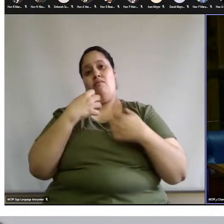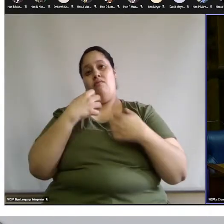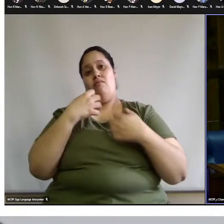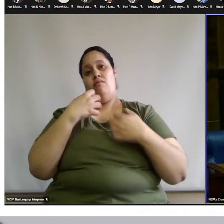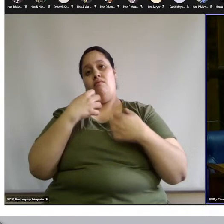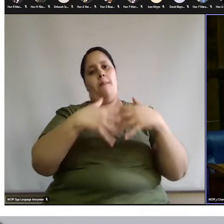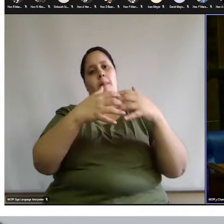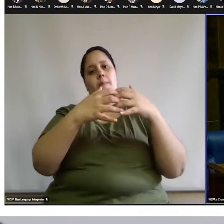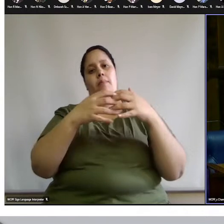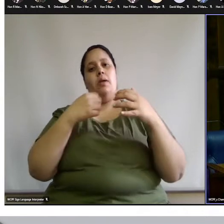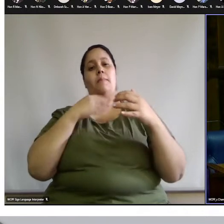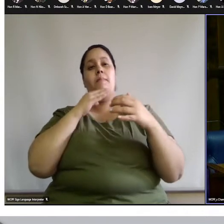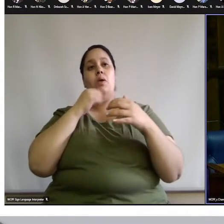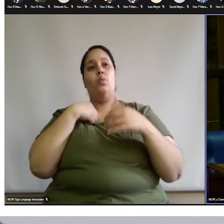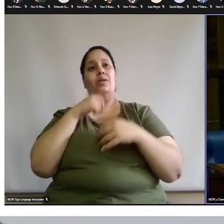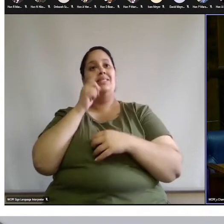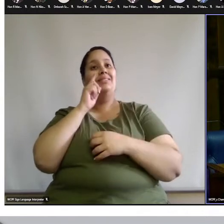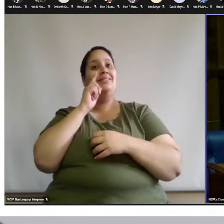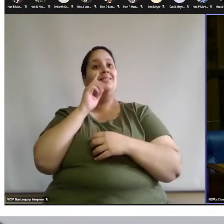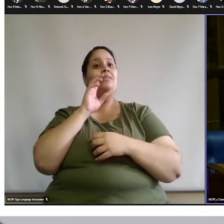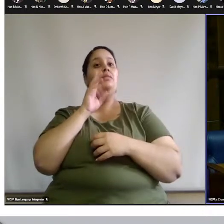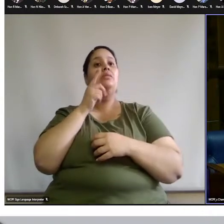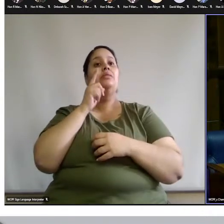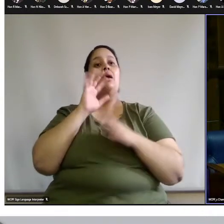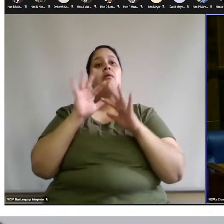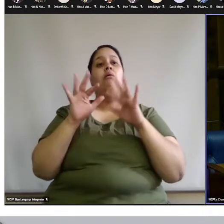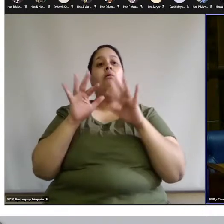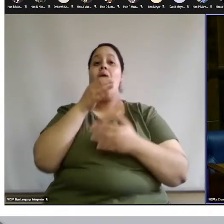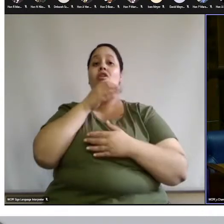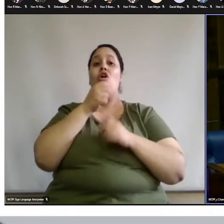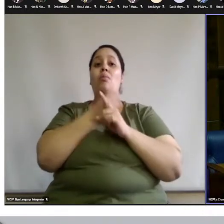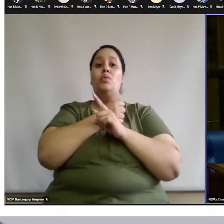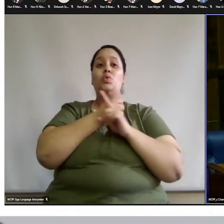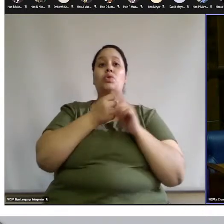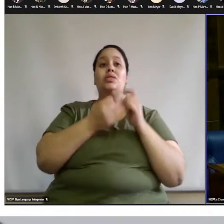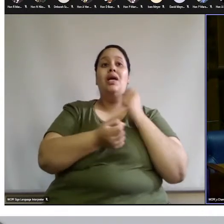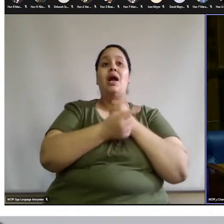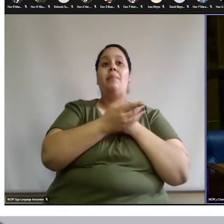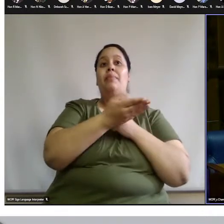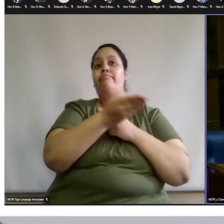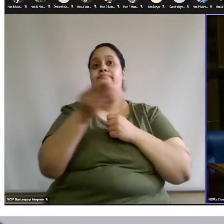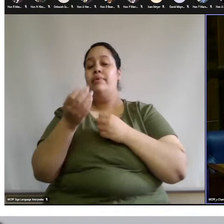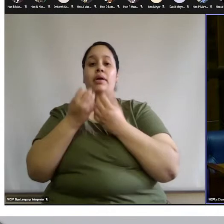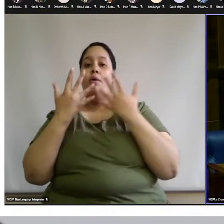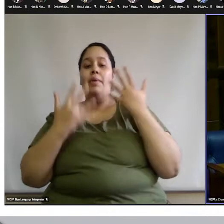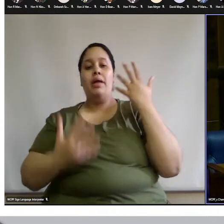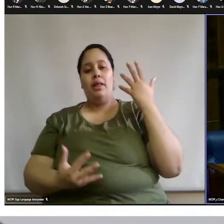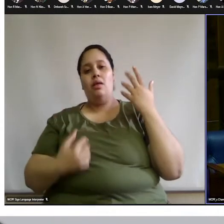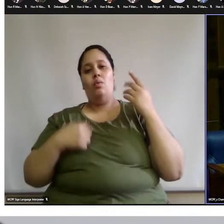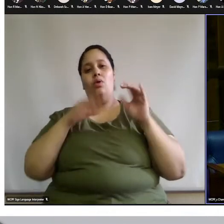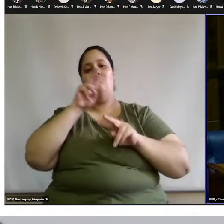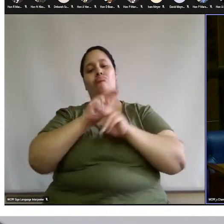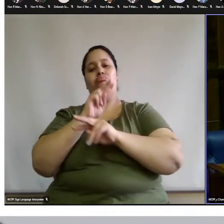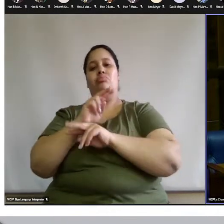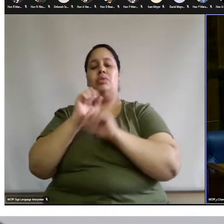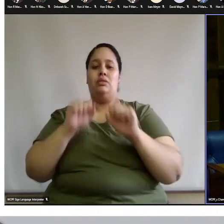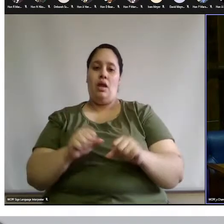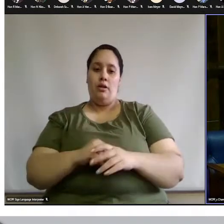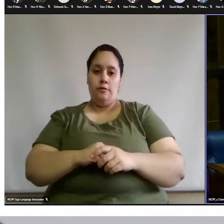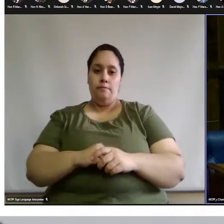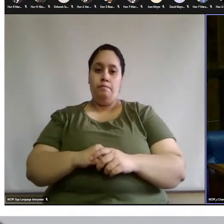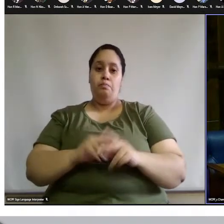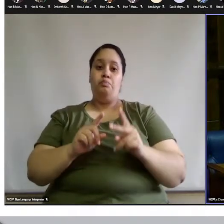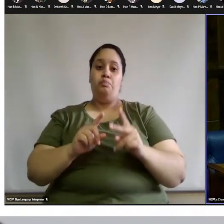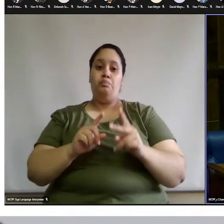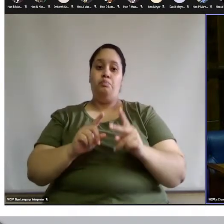we can actually see the consequences of the abuse of alcohol. Now, I always liken this to the motor vehicle industry to say how many